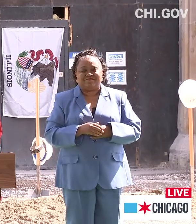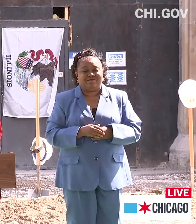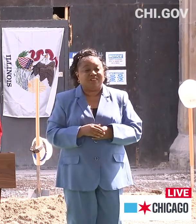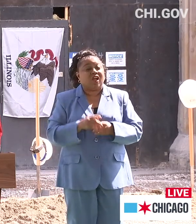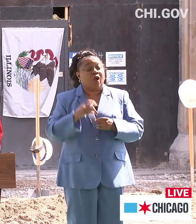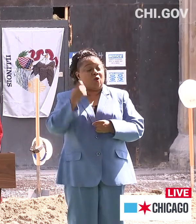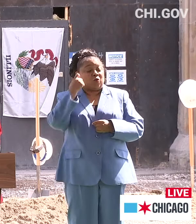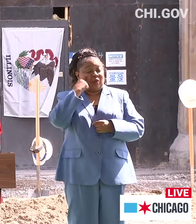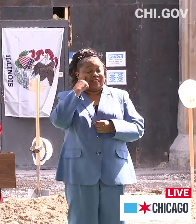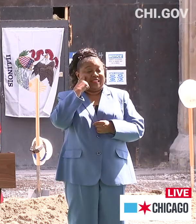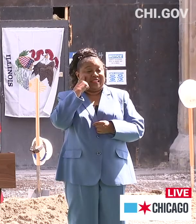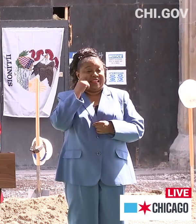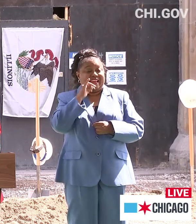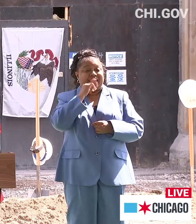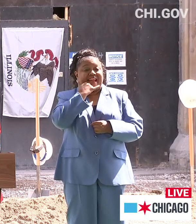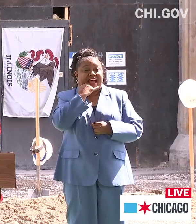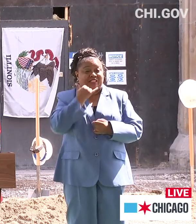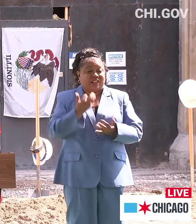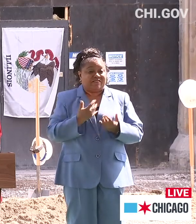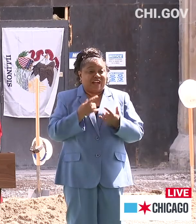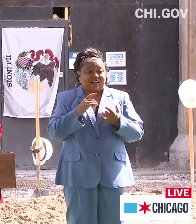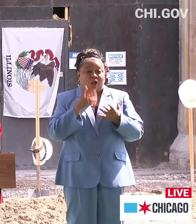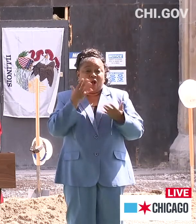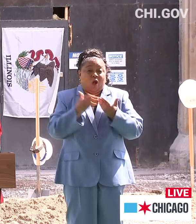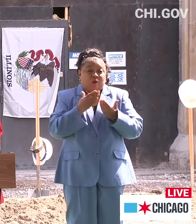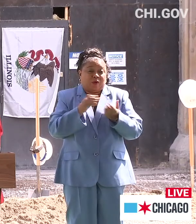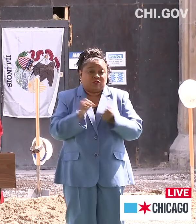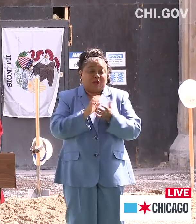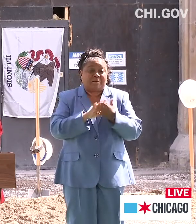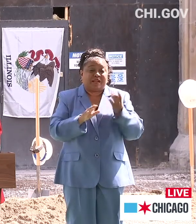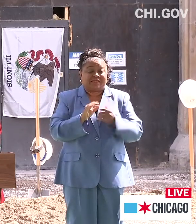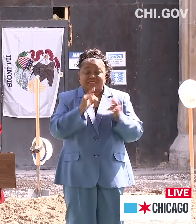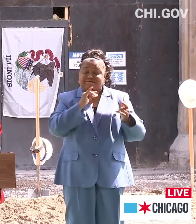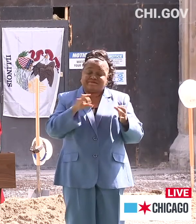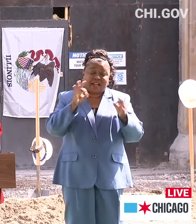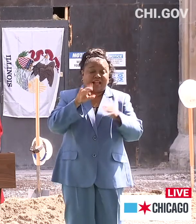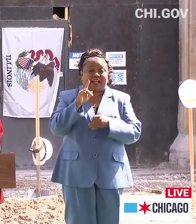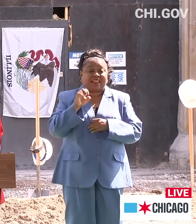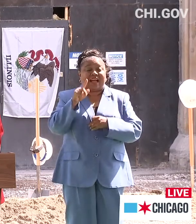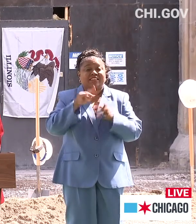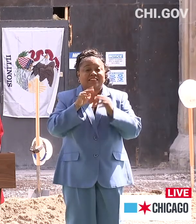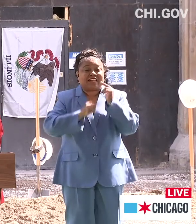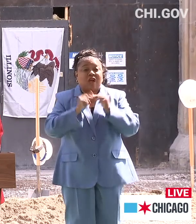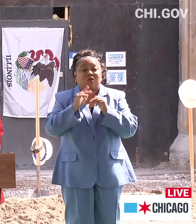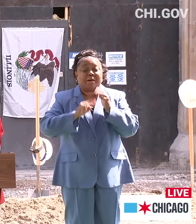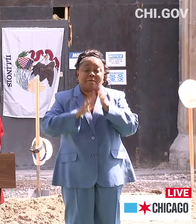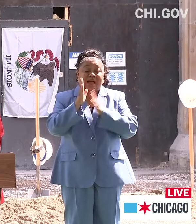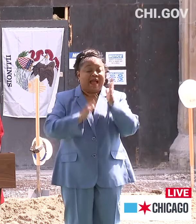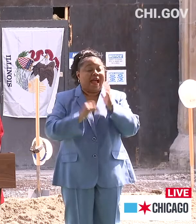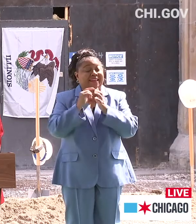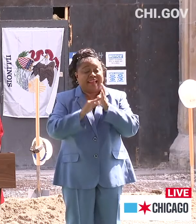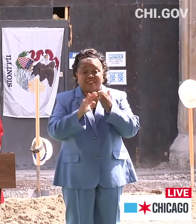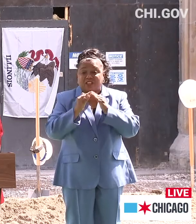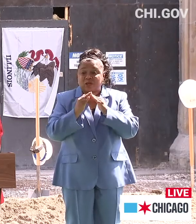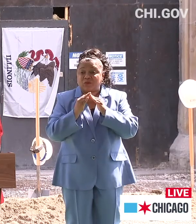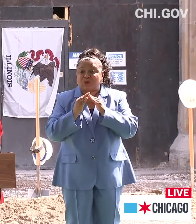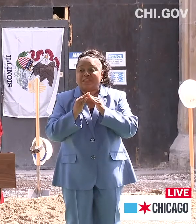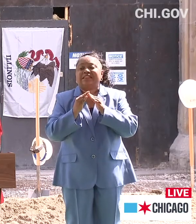More recently, an accidental fire nearly destroyed much of the iconic Clock Tower building. Again, the